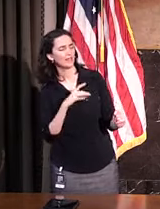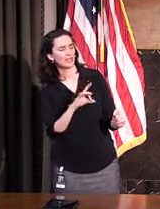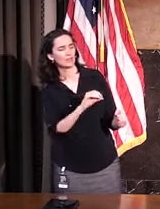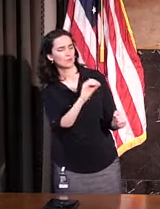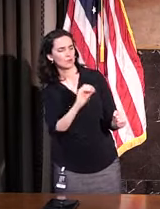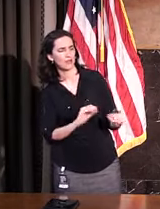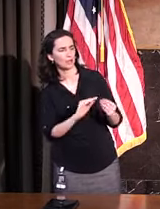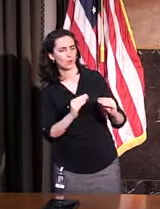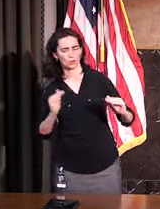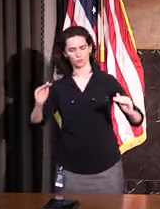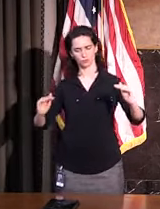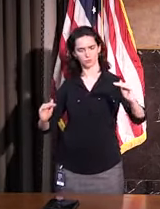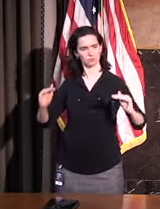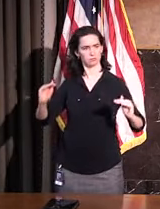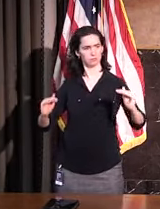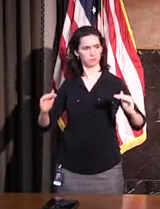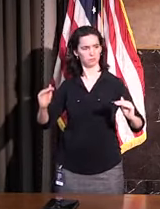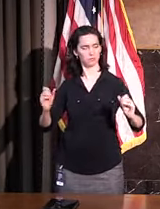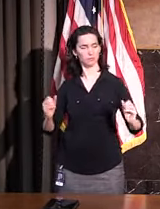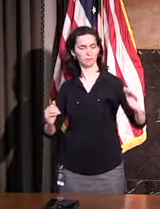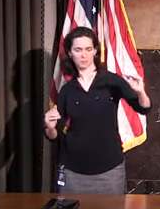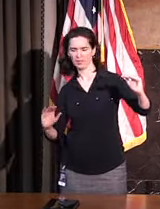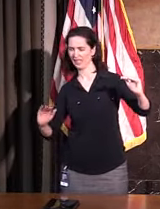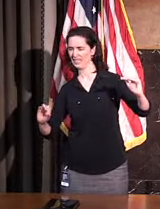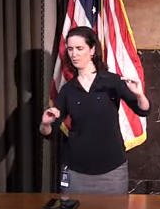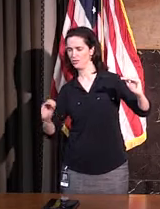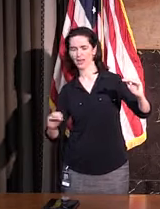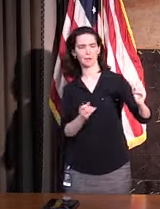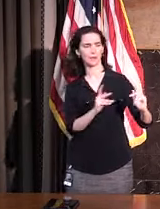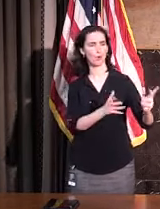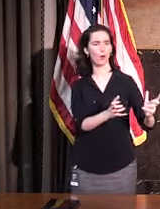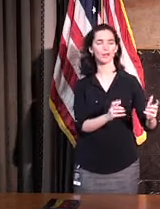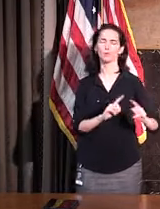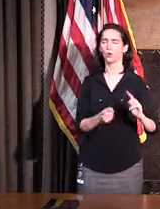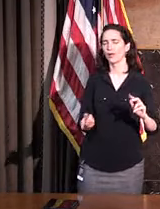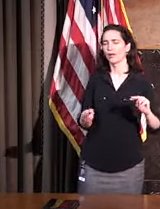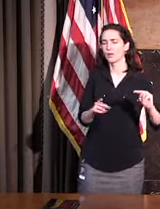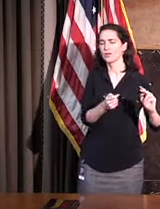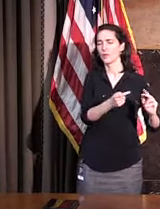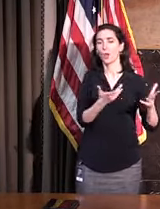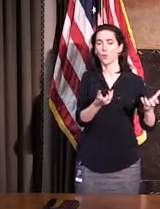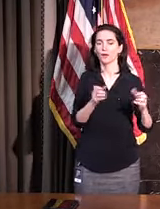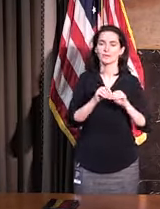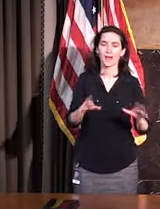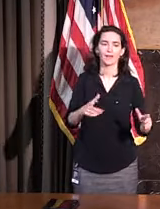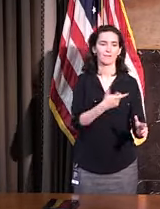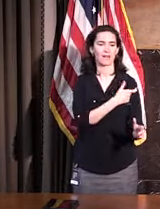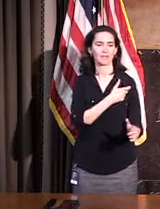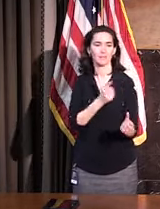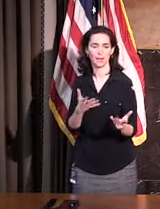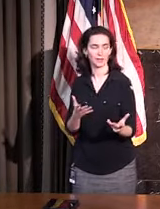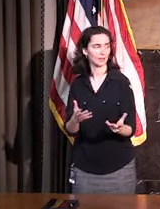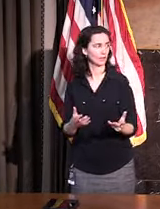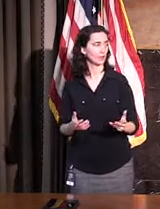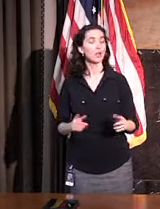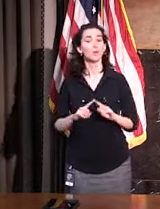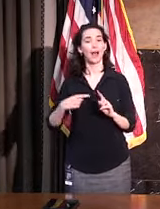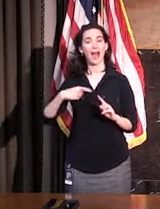haven't waited that much at all because we want vaccine to be out there quickly. So I don't think the doses would have been wasted. I do think they'll be used quicker